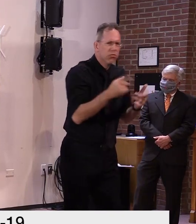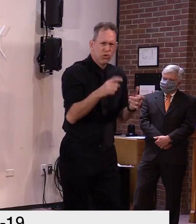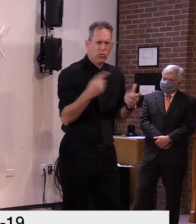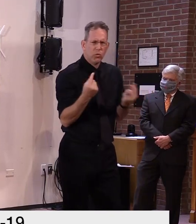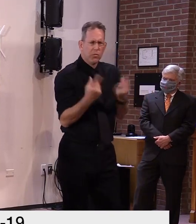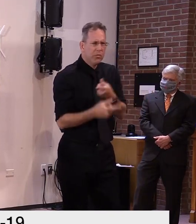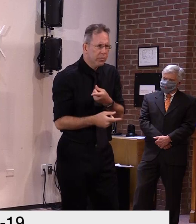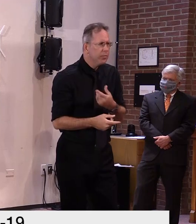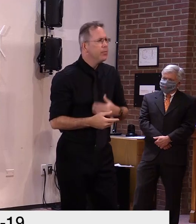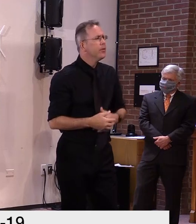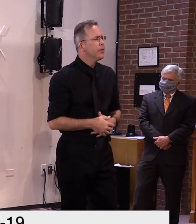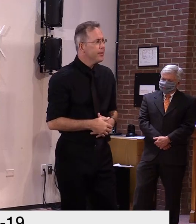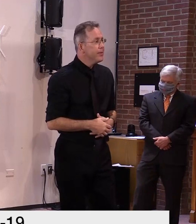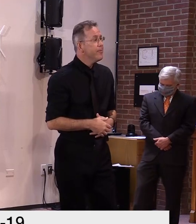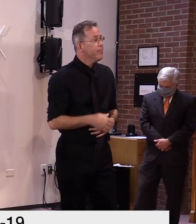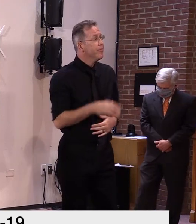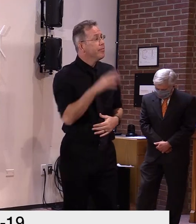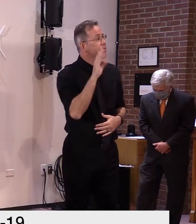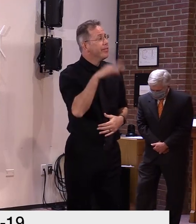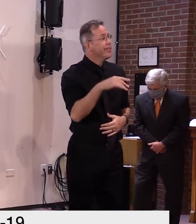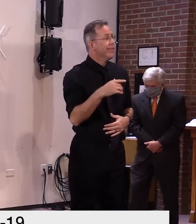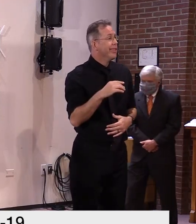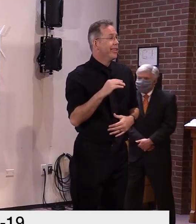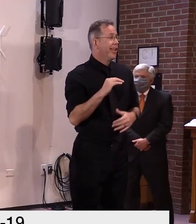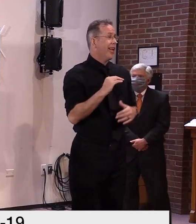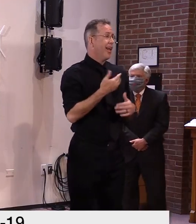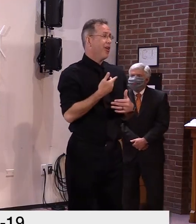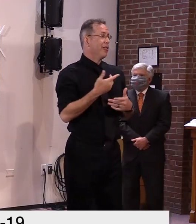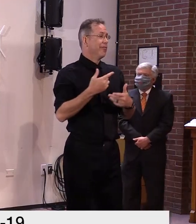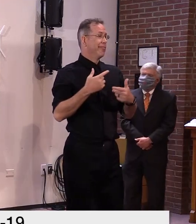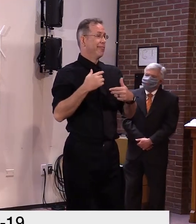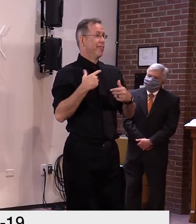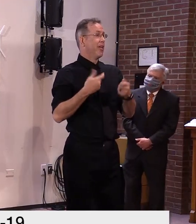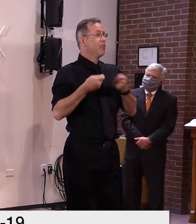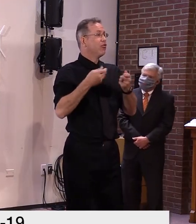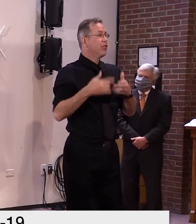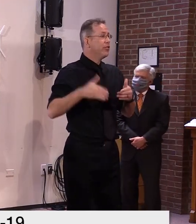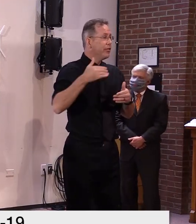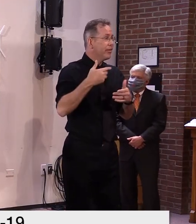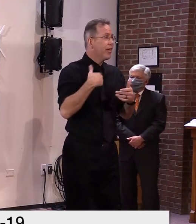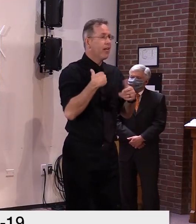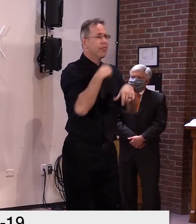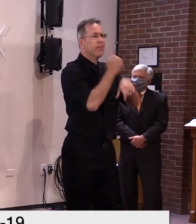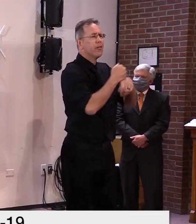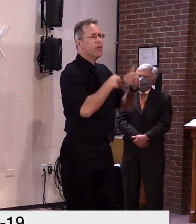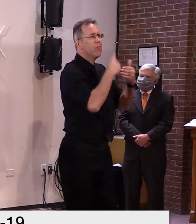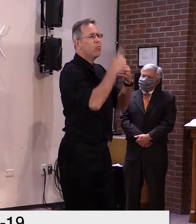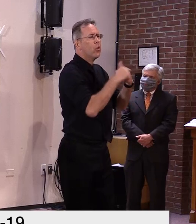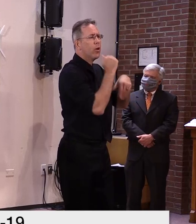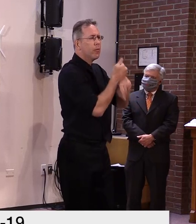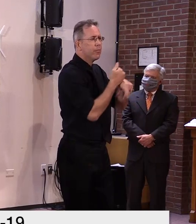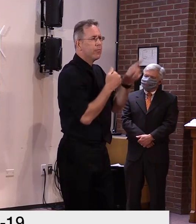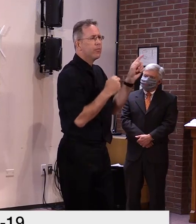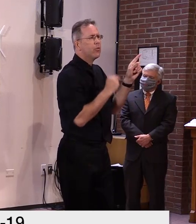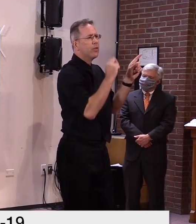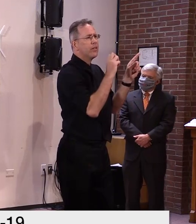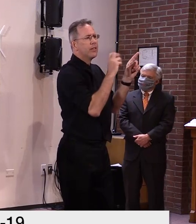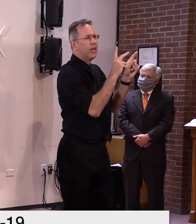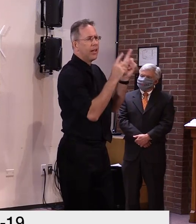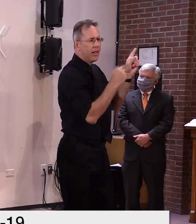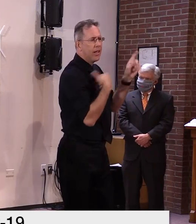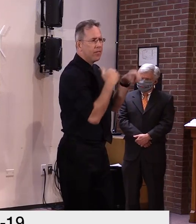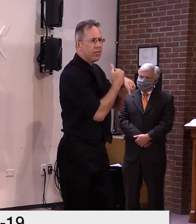fact, well enough that we thought we should expand it to all barracks across the state. So our experience with